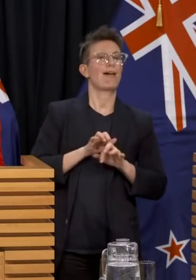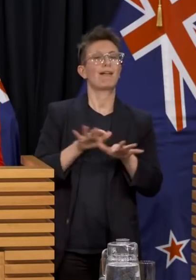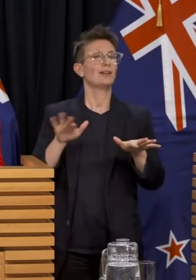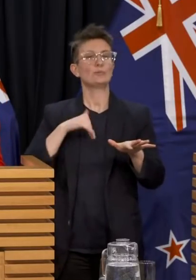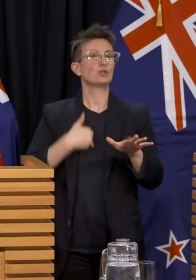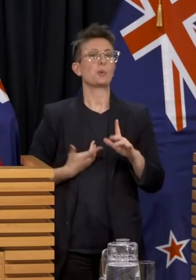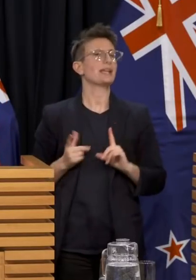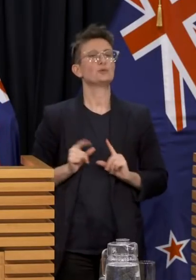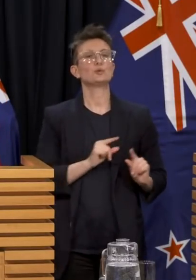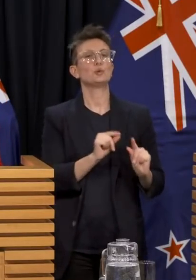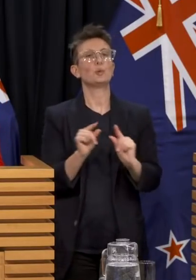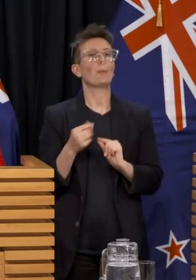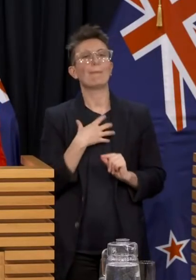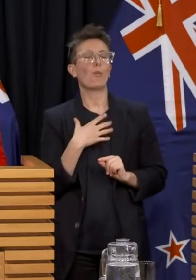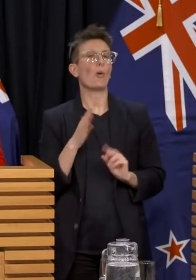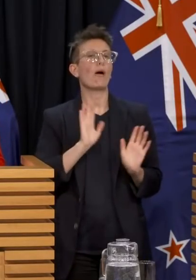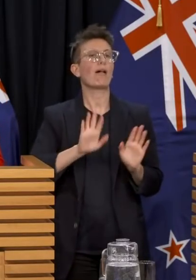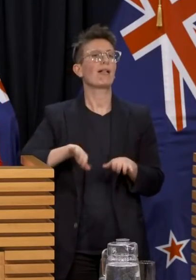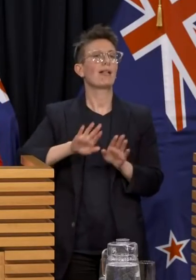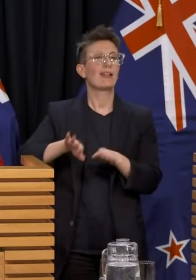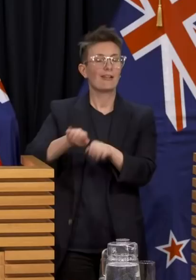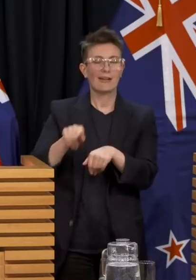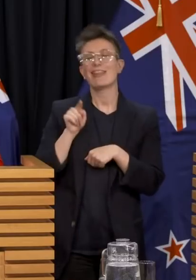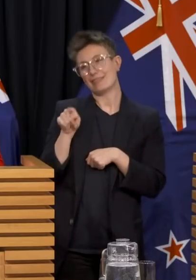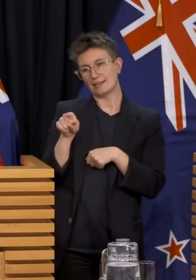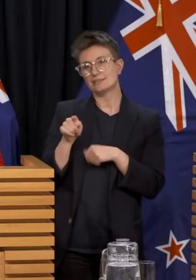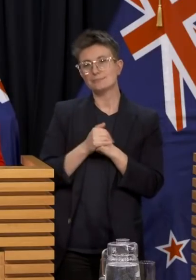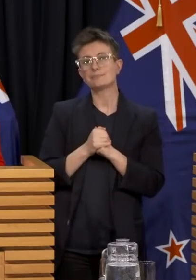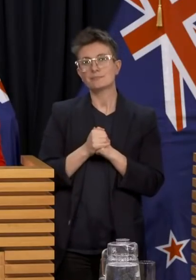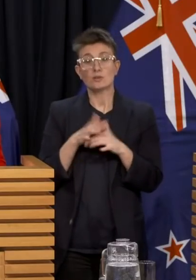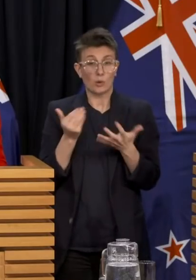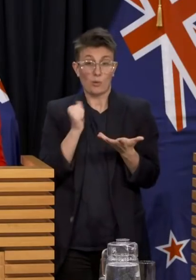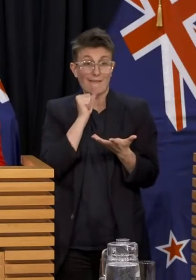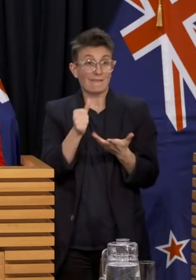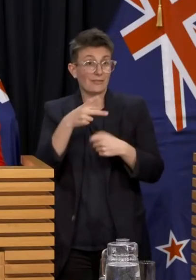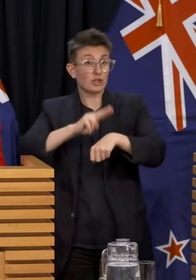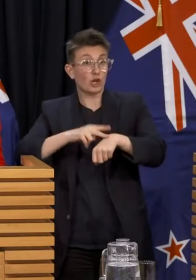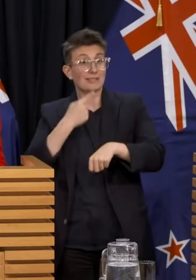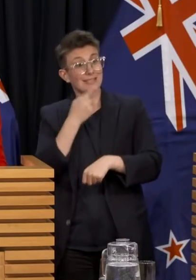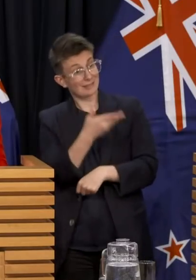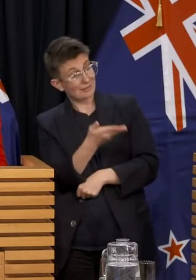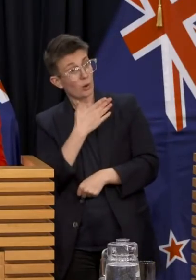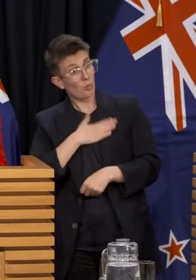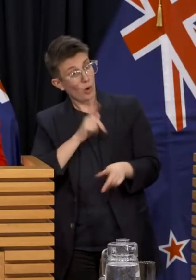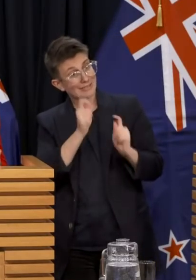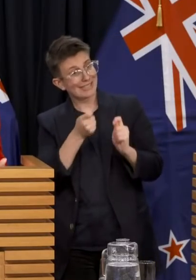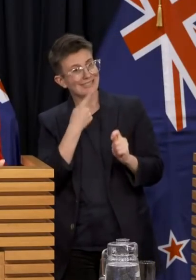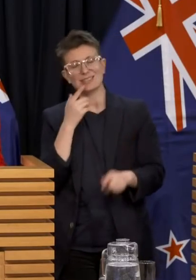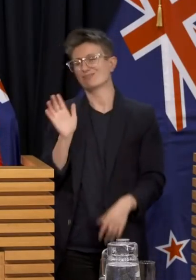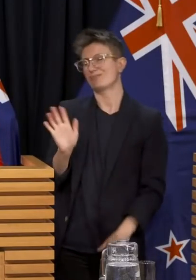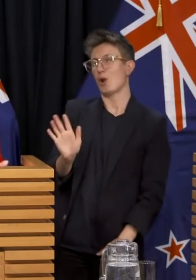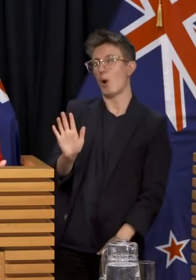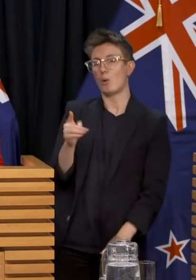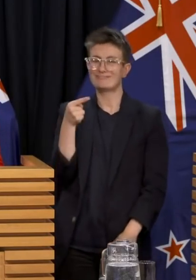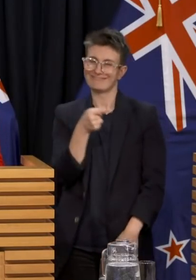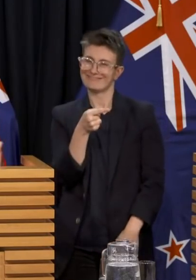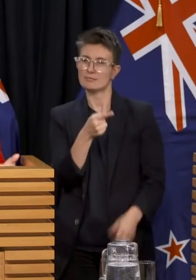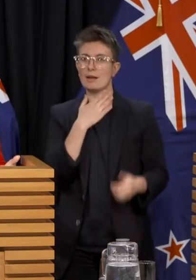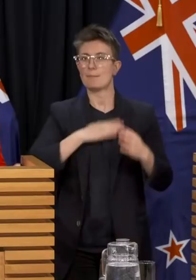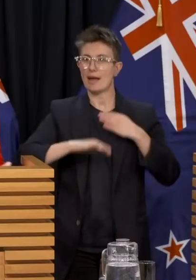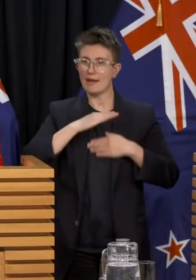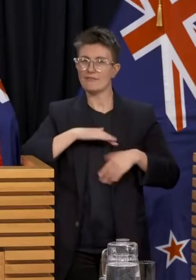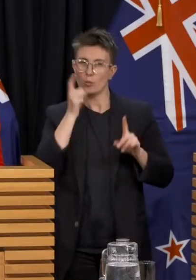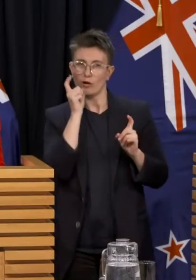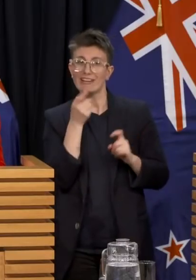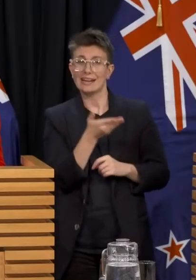hard to maintain. So just things like if someone's offered a test, refusing to take it. That's where I'm asking,